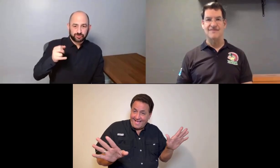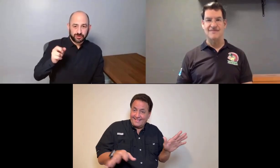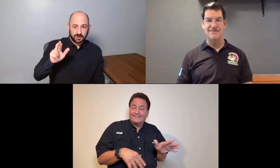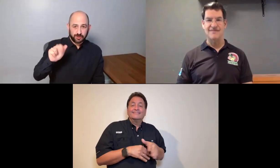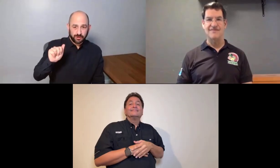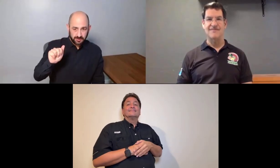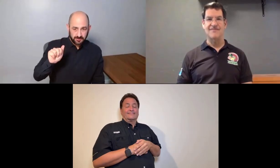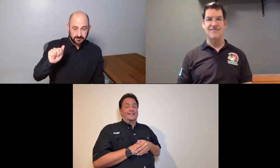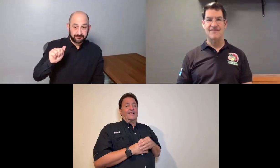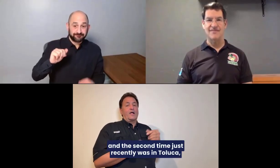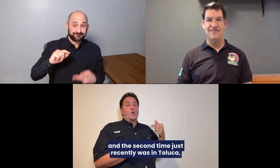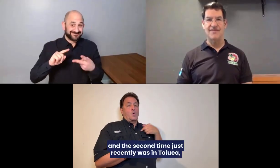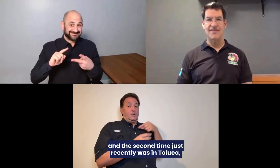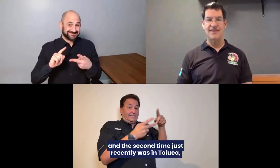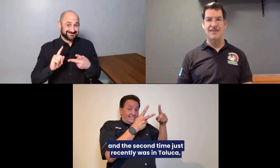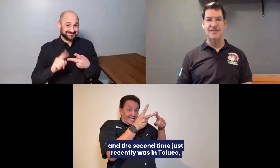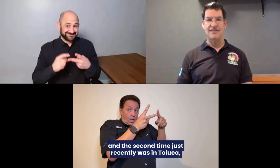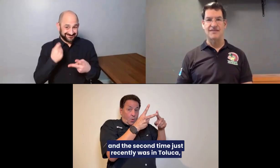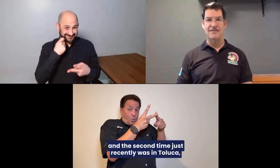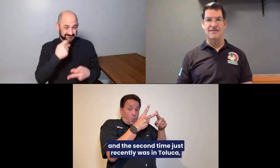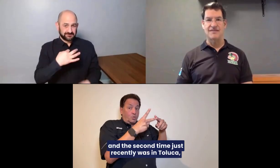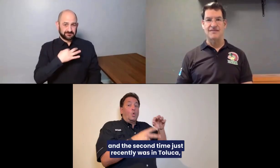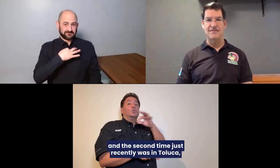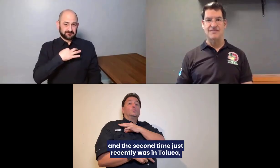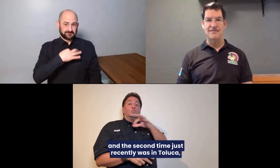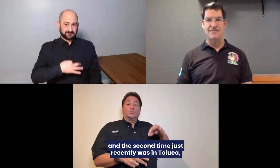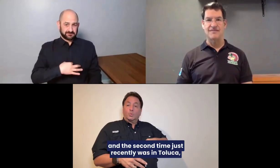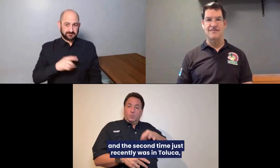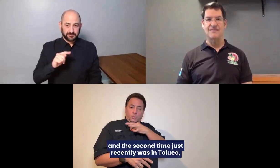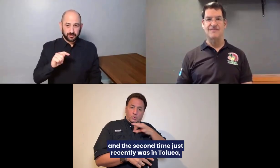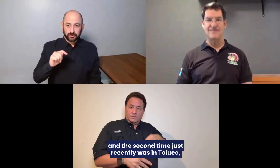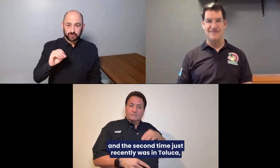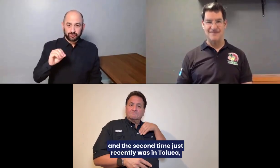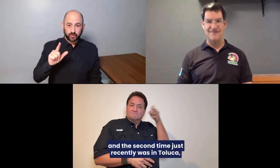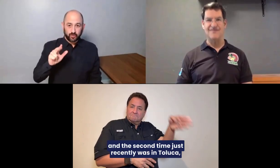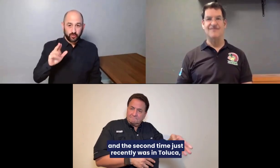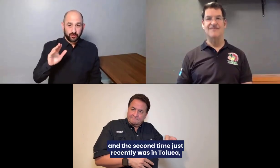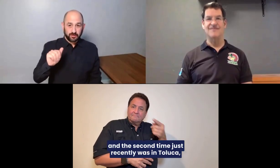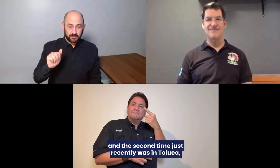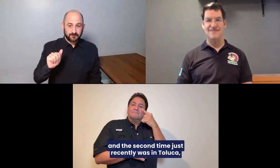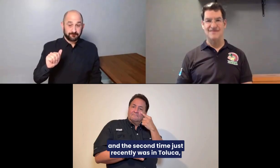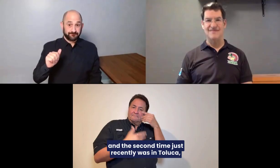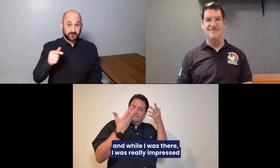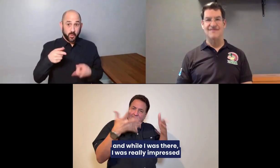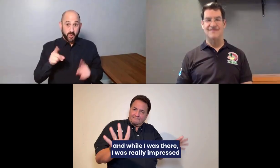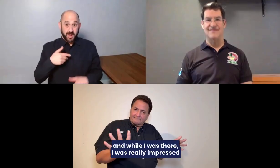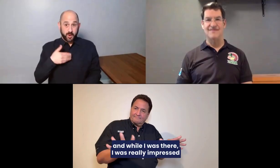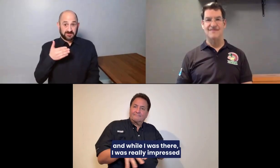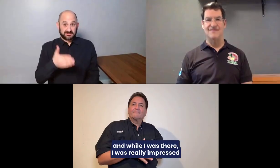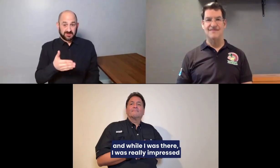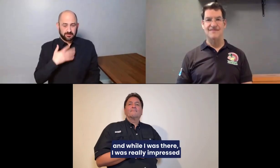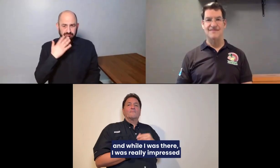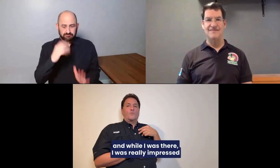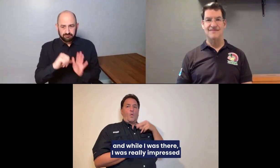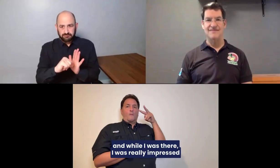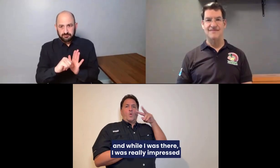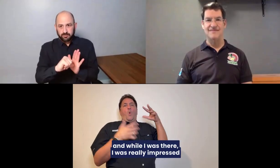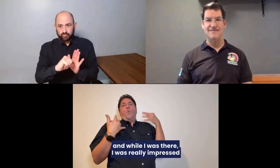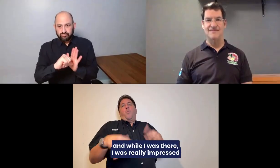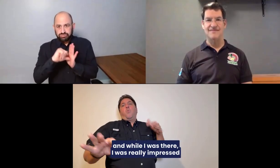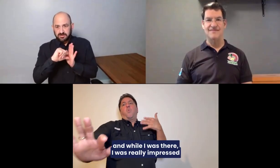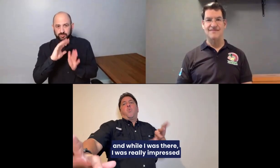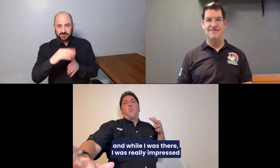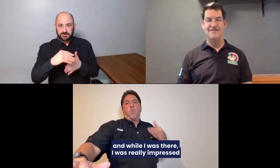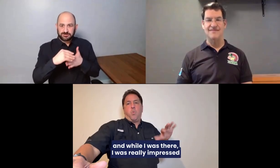Guadalajara, and the second time, just recently, was in Toluca. And while I was there, I